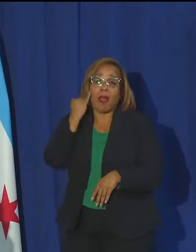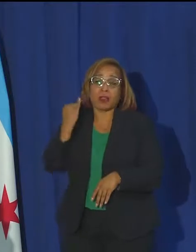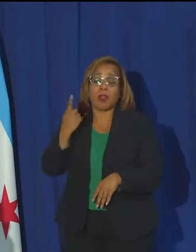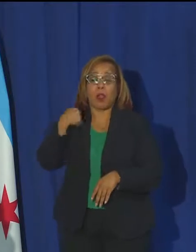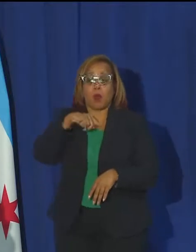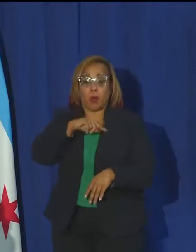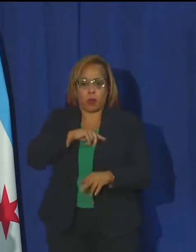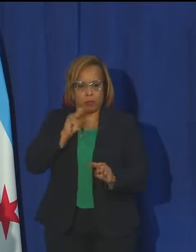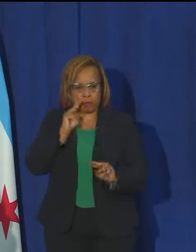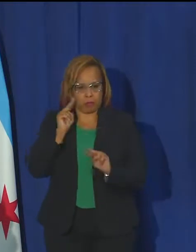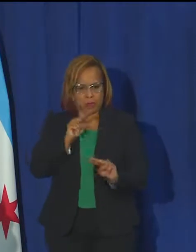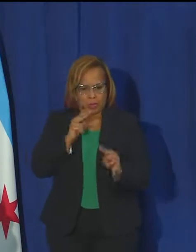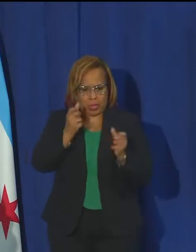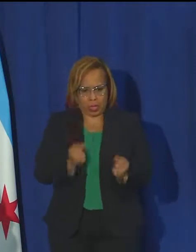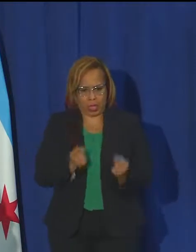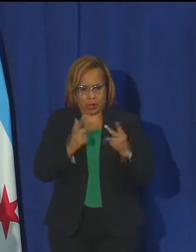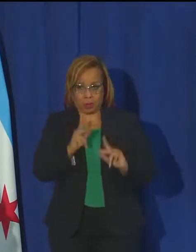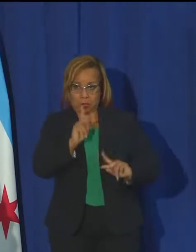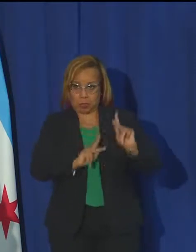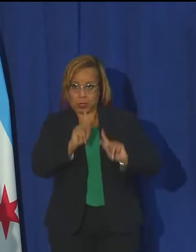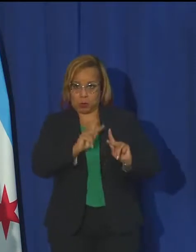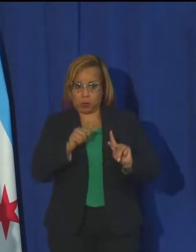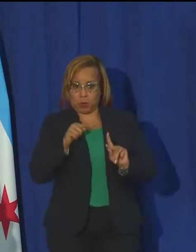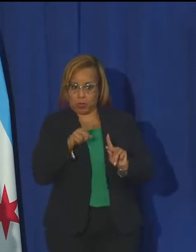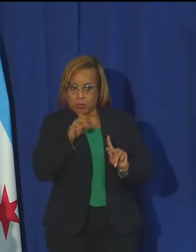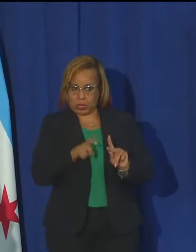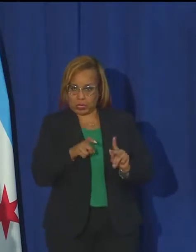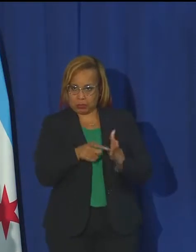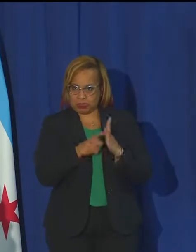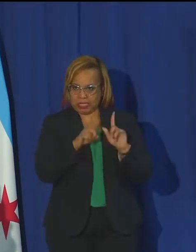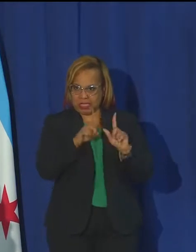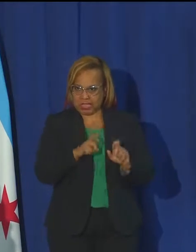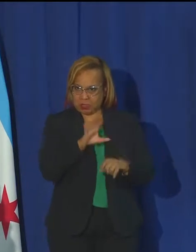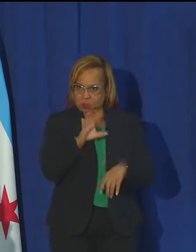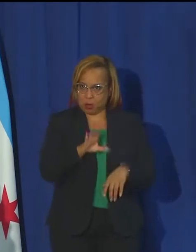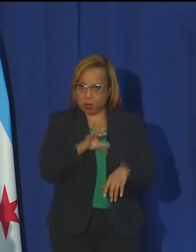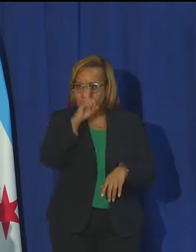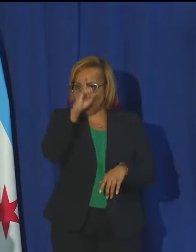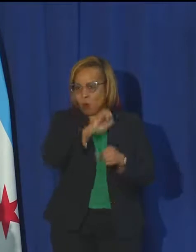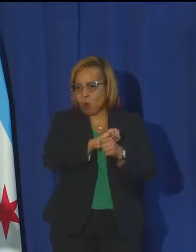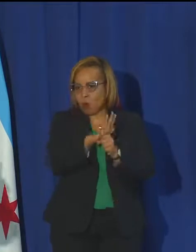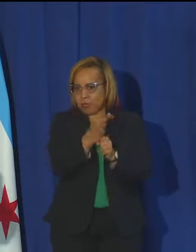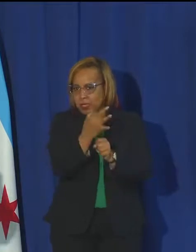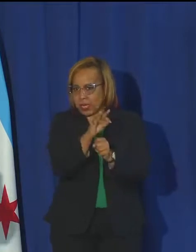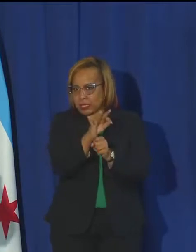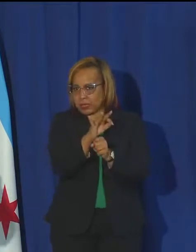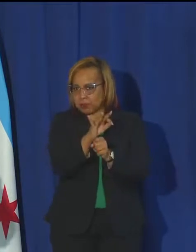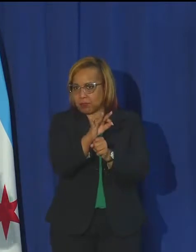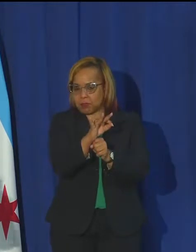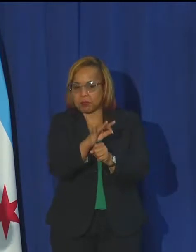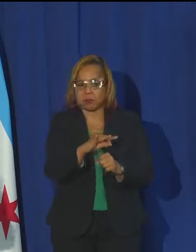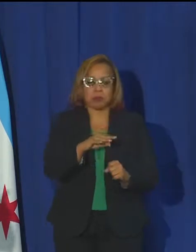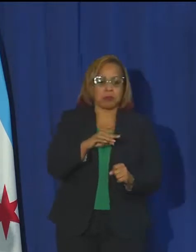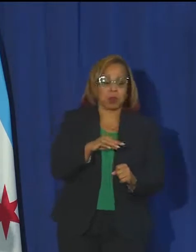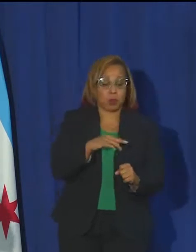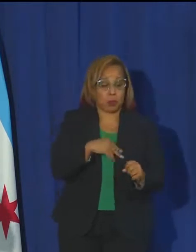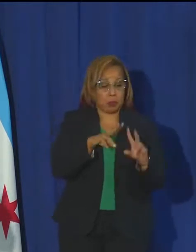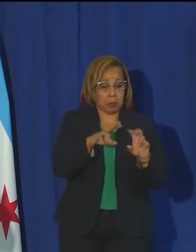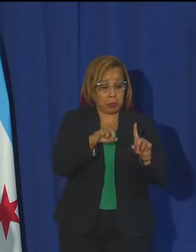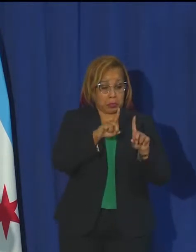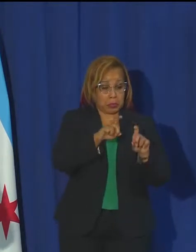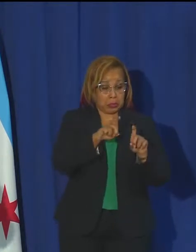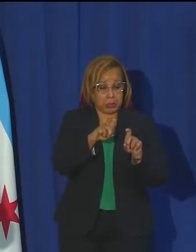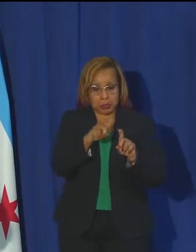we follow how many people need to be tested in Chicago for COVID-19 to find one